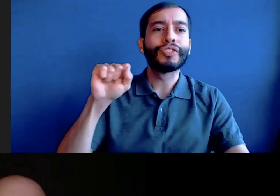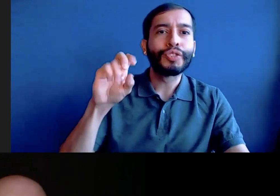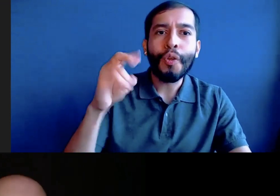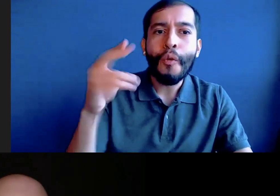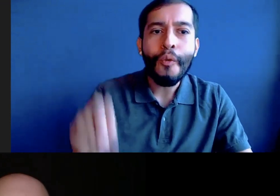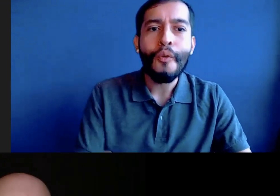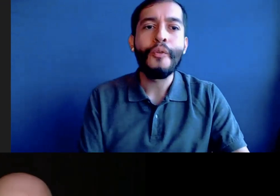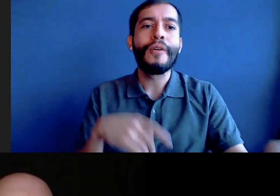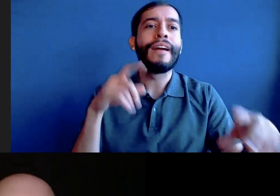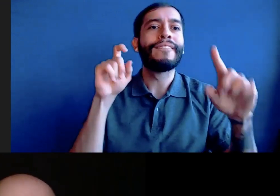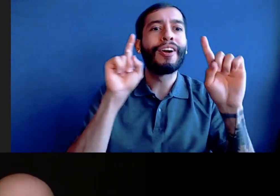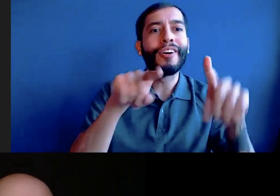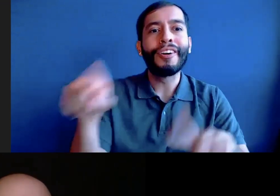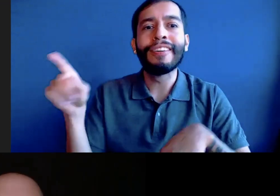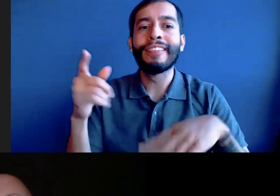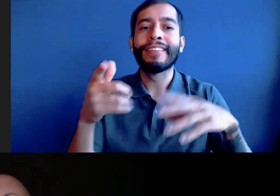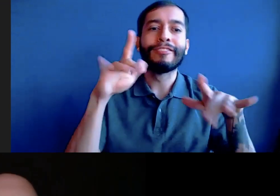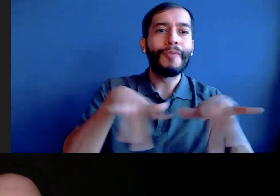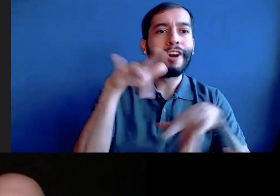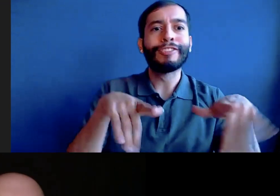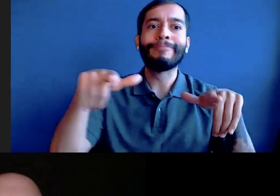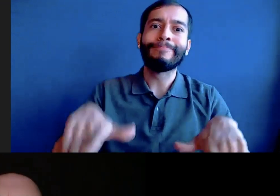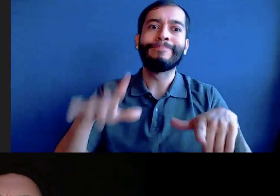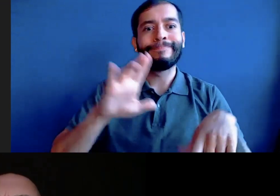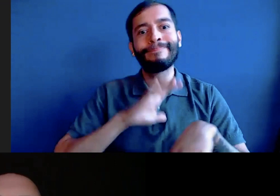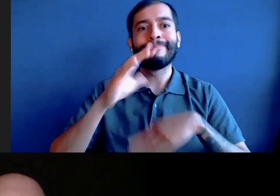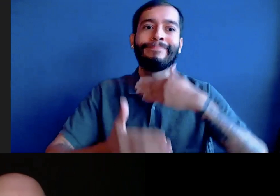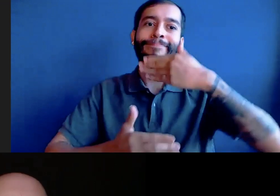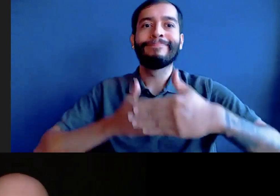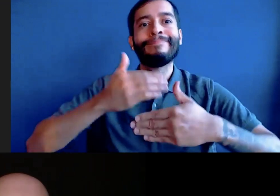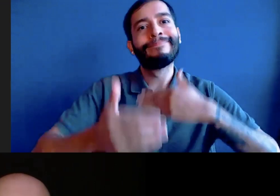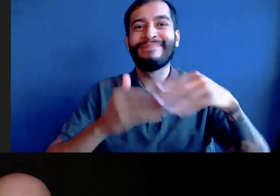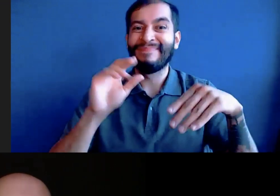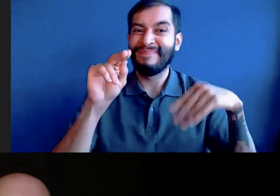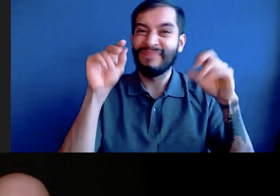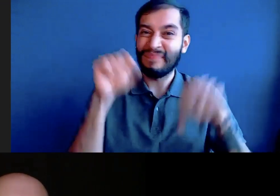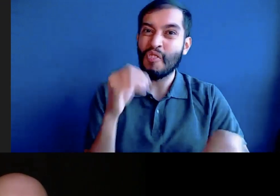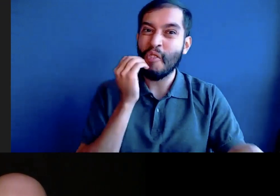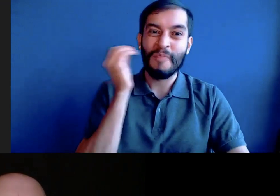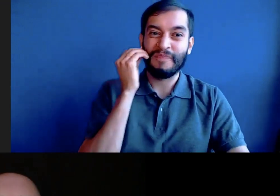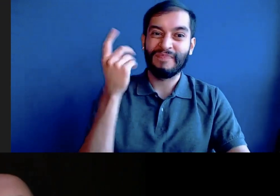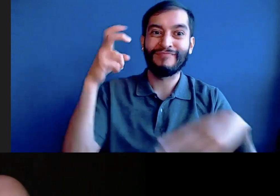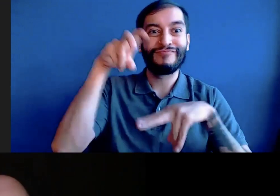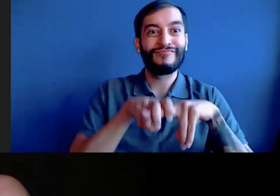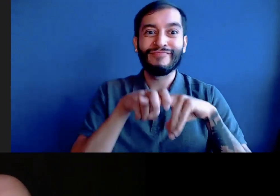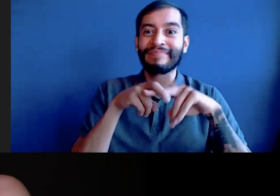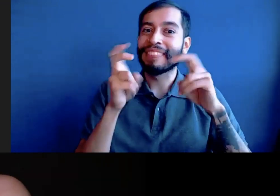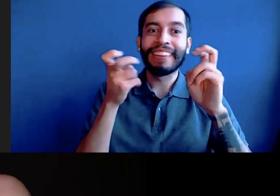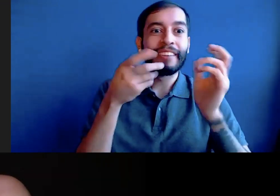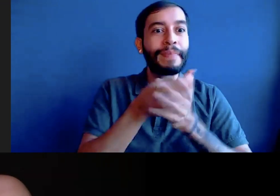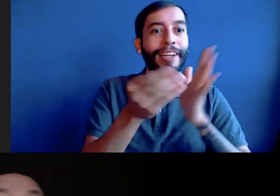know, people can do it at home with relatively inexpensive outlay, and you know, so